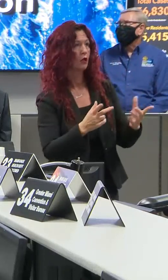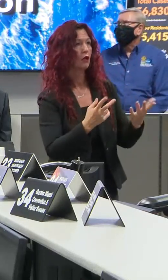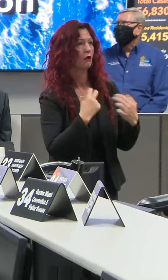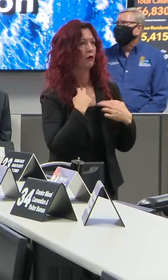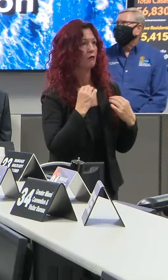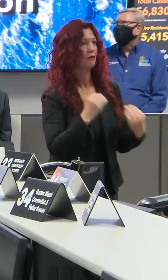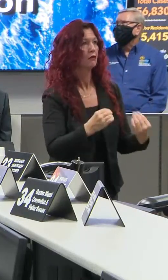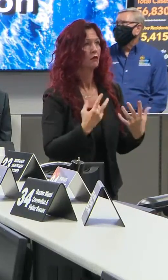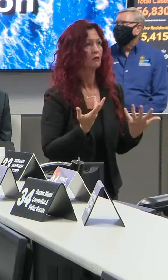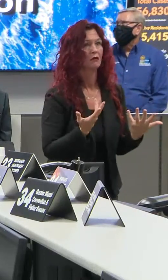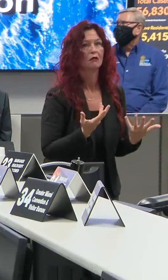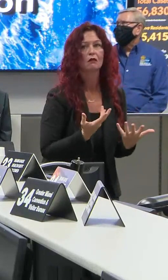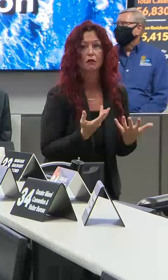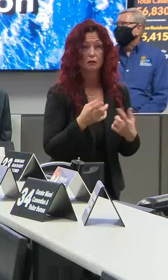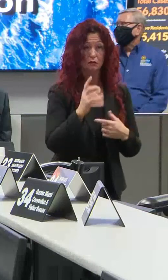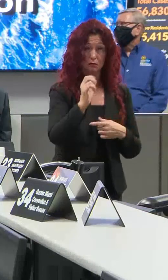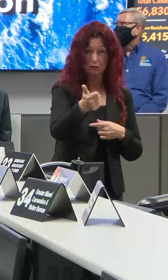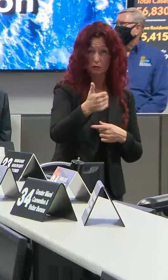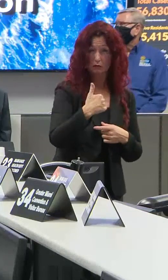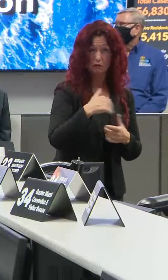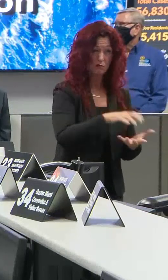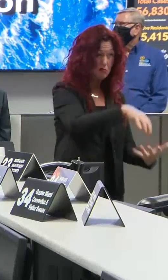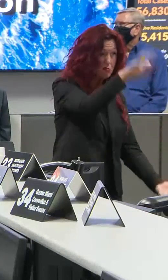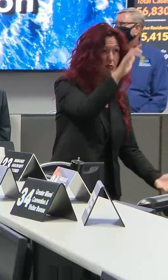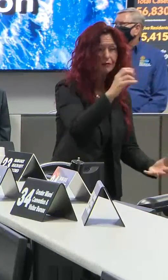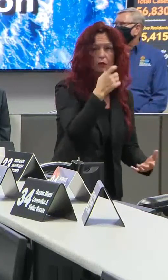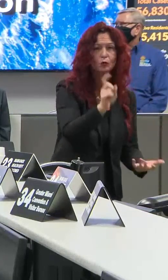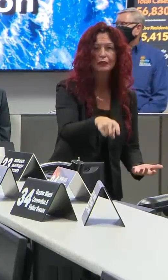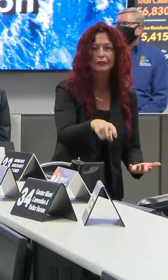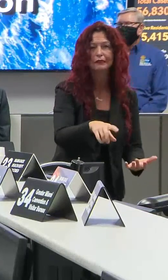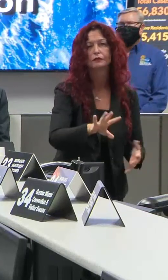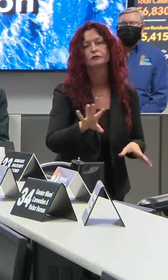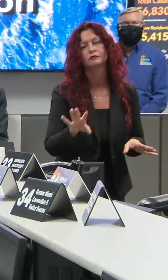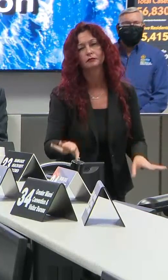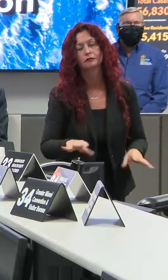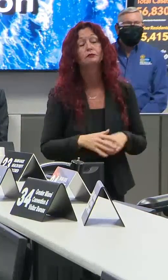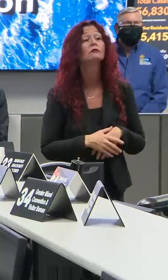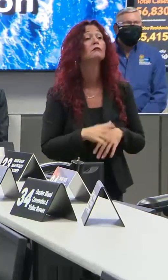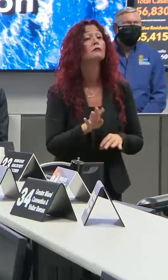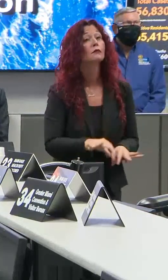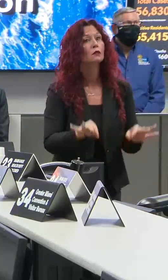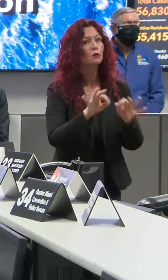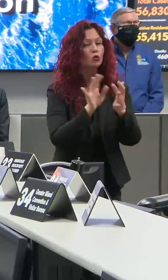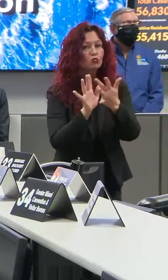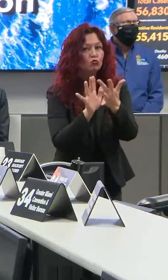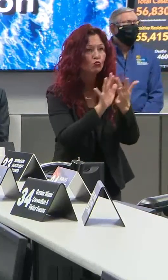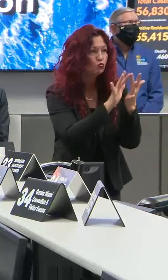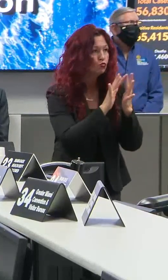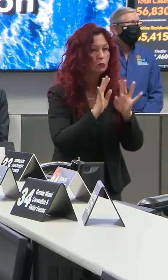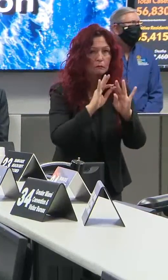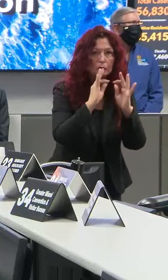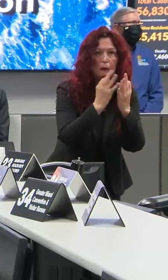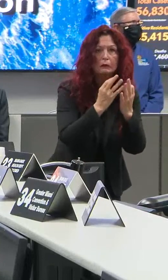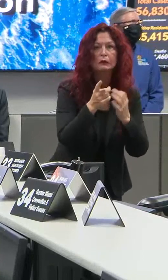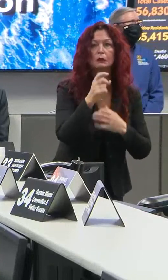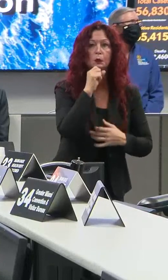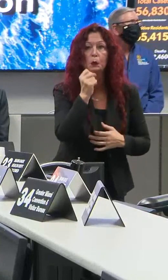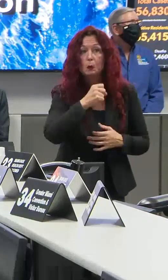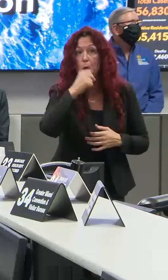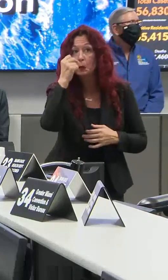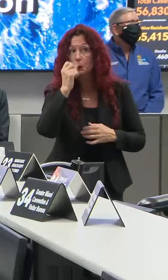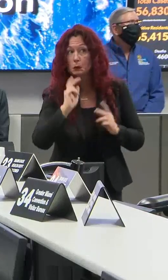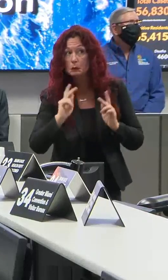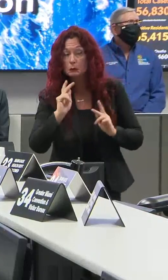check on your family members, especially the elderly who are in homes, who are in nursing homes. Check on